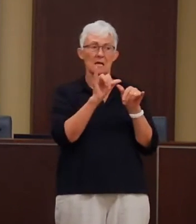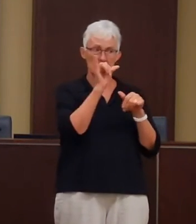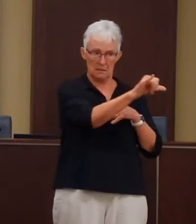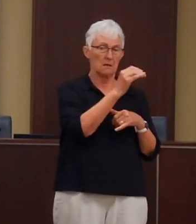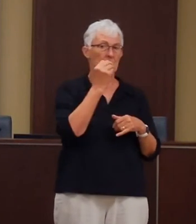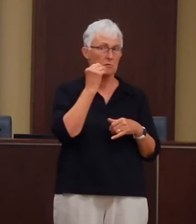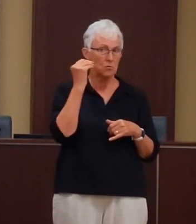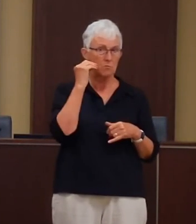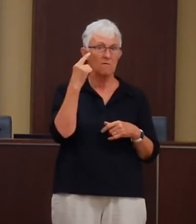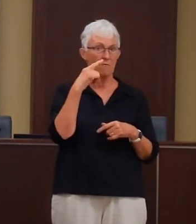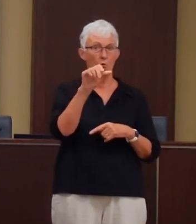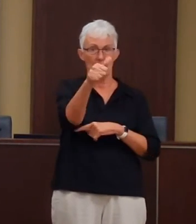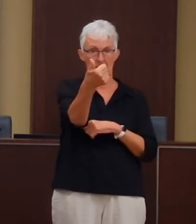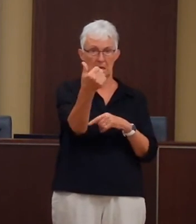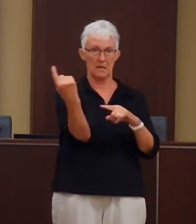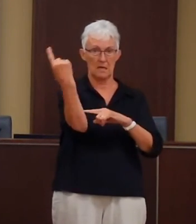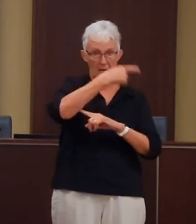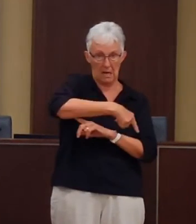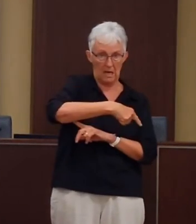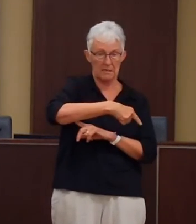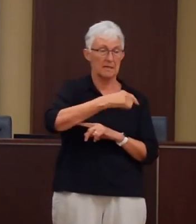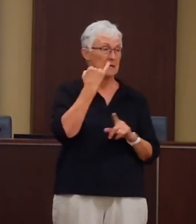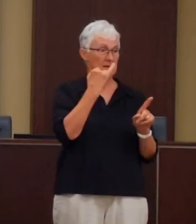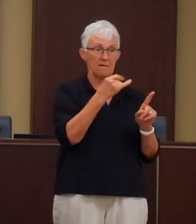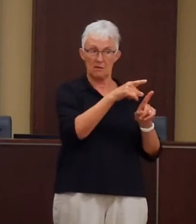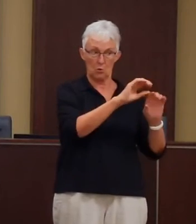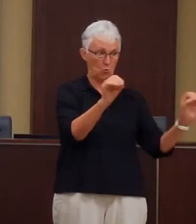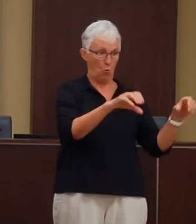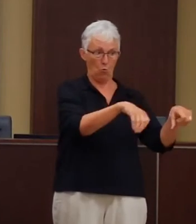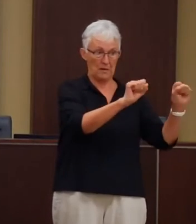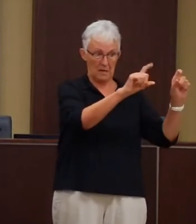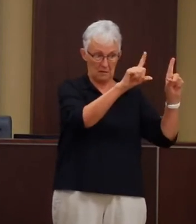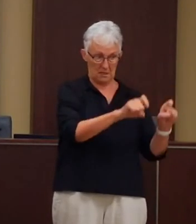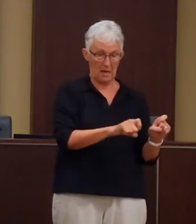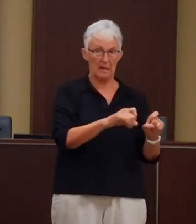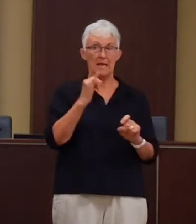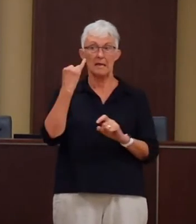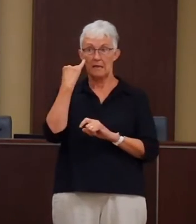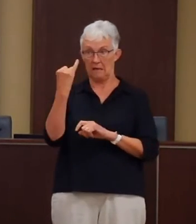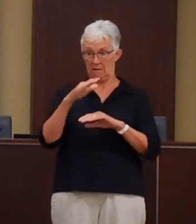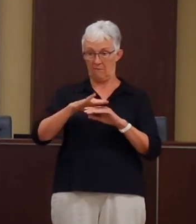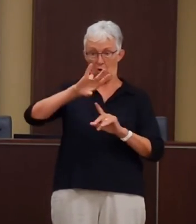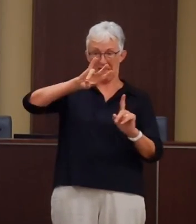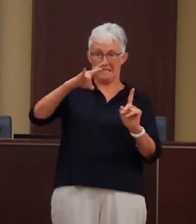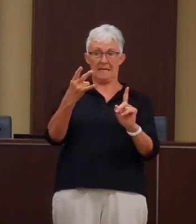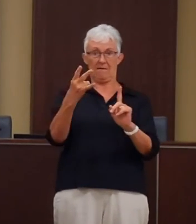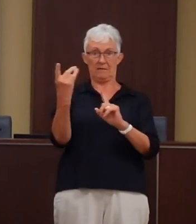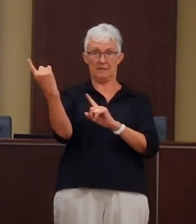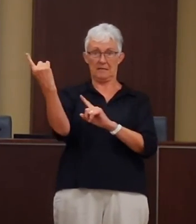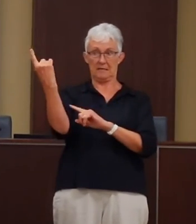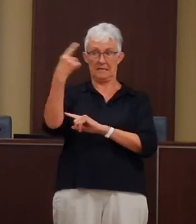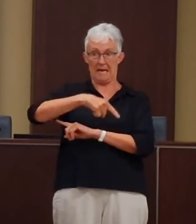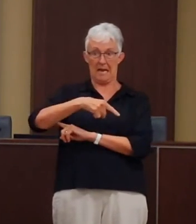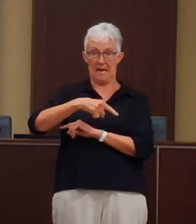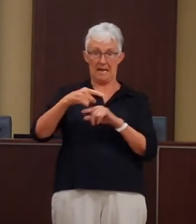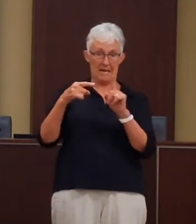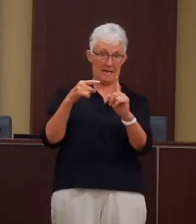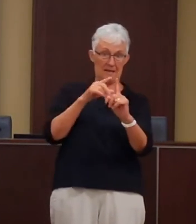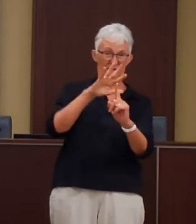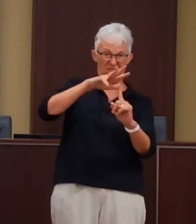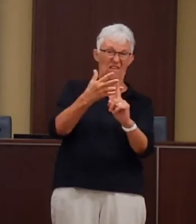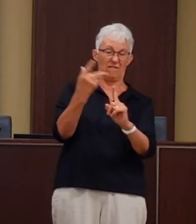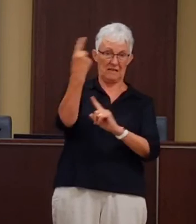days without testing, or 7 days if they receive a negative test after the 5th day. Of course,